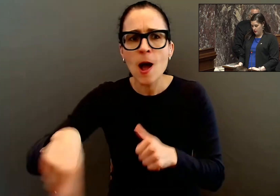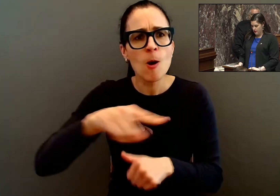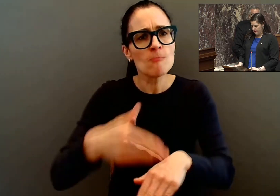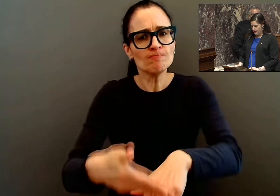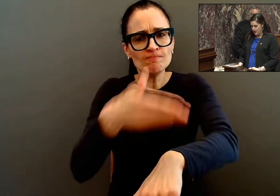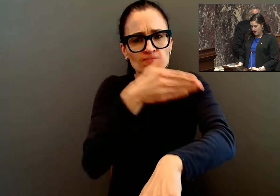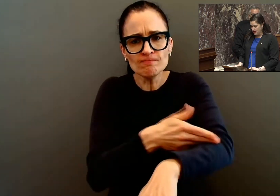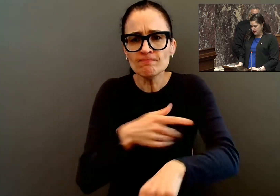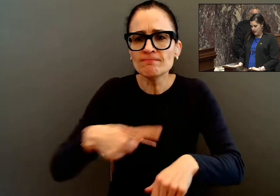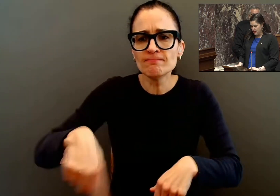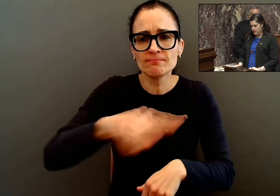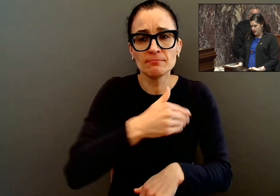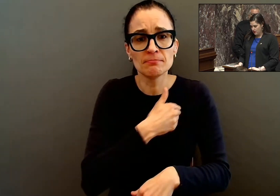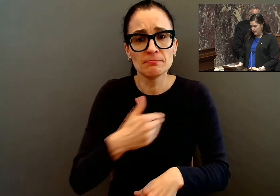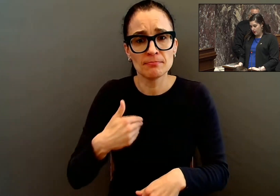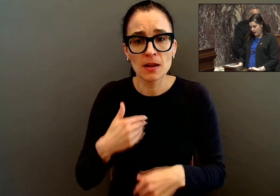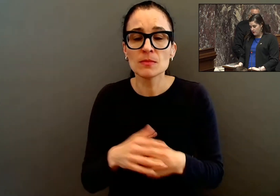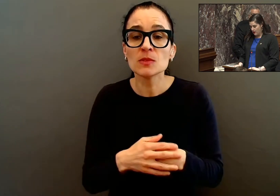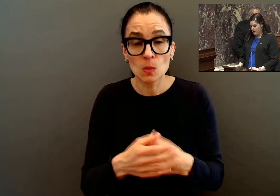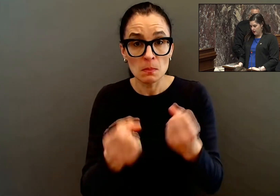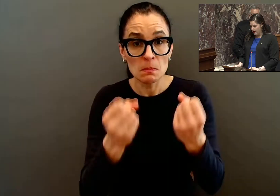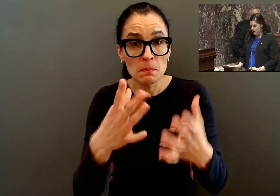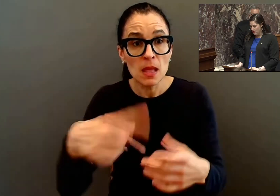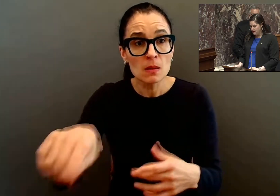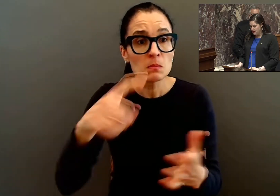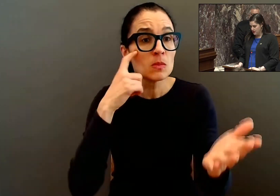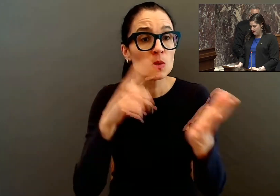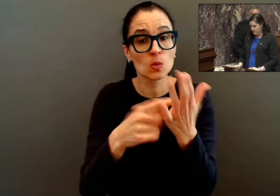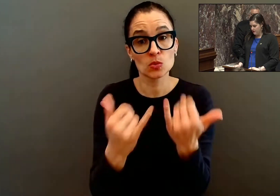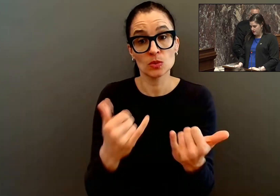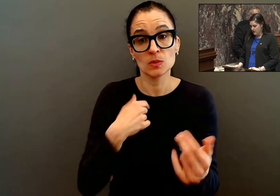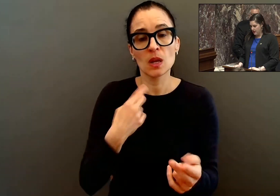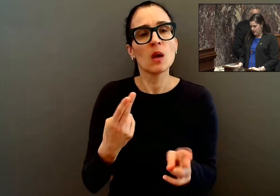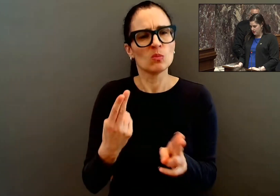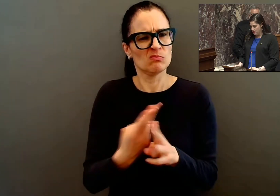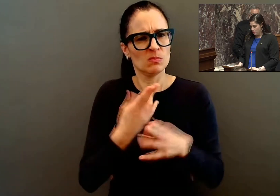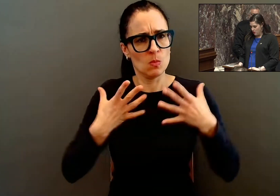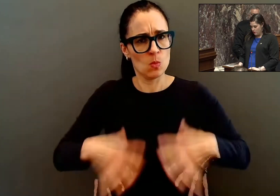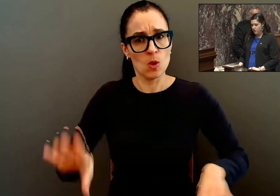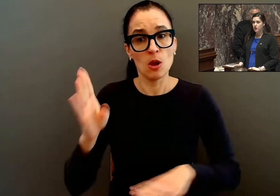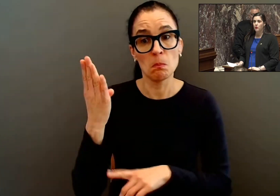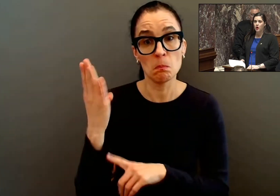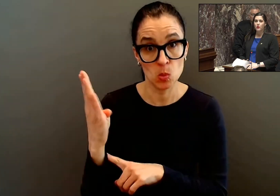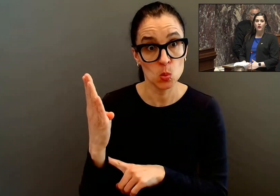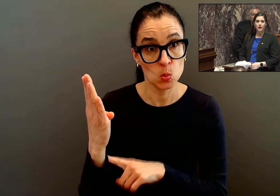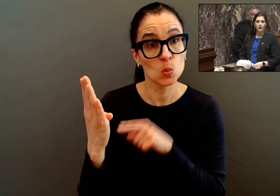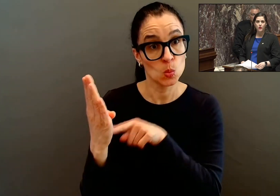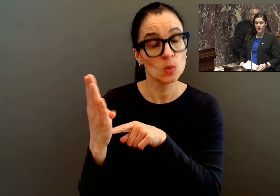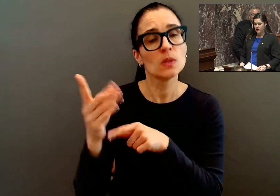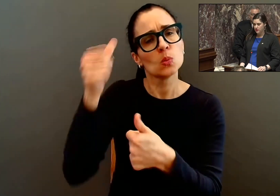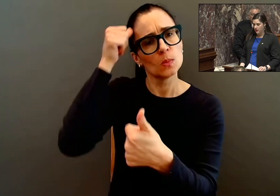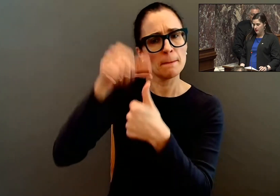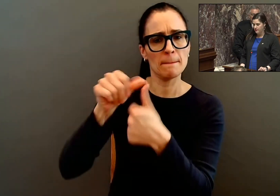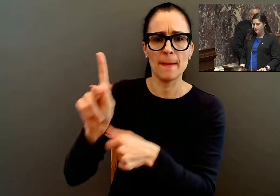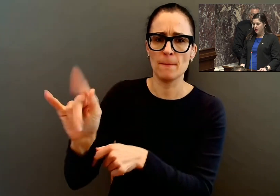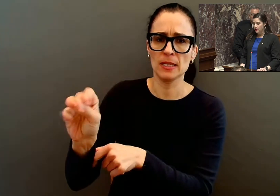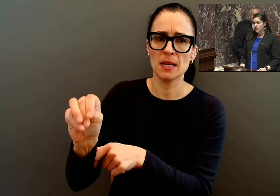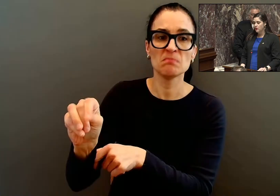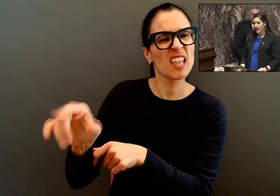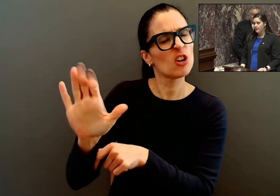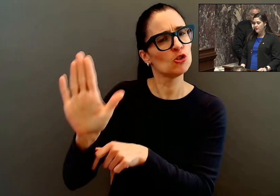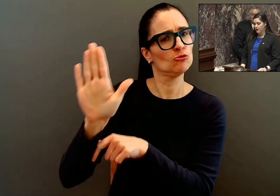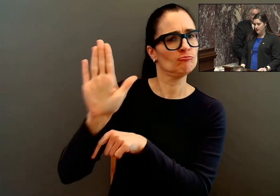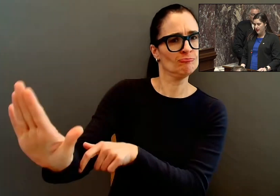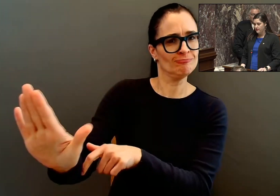signature color and is the proud color of UFCW 1518, which she wore with honor whenever you saw her.